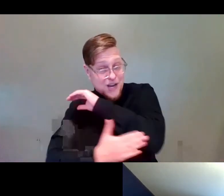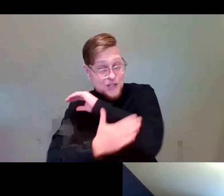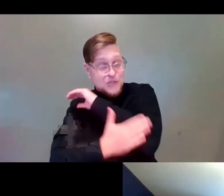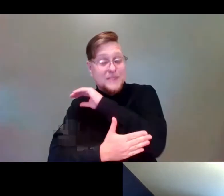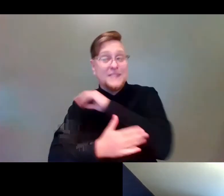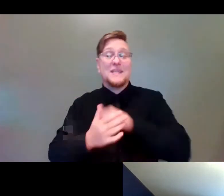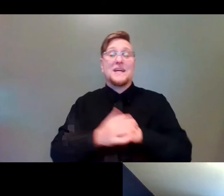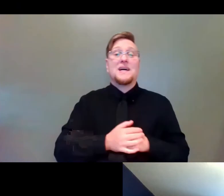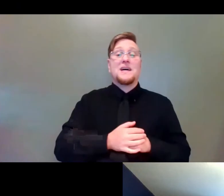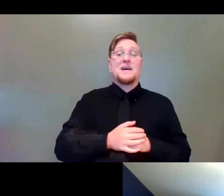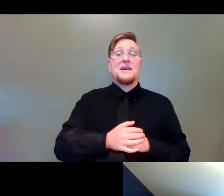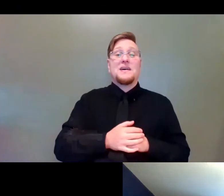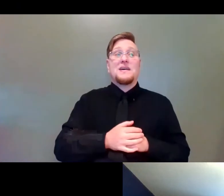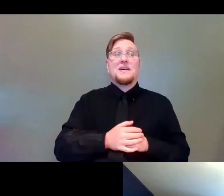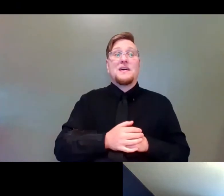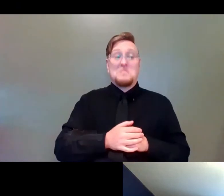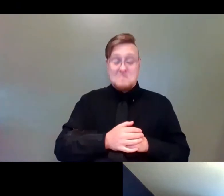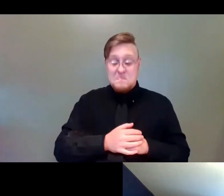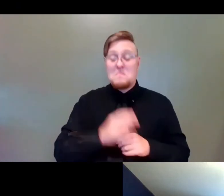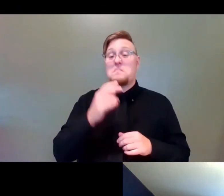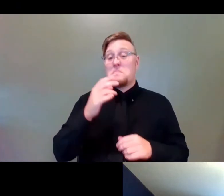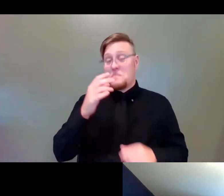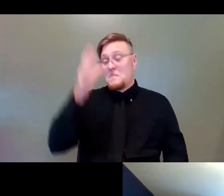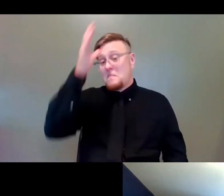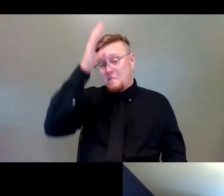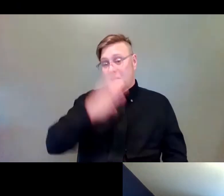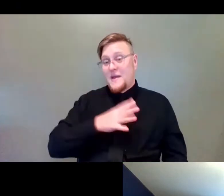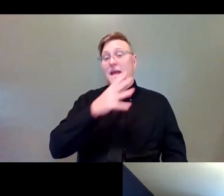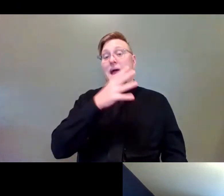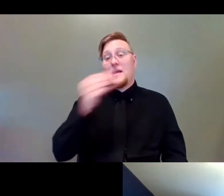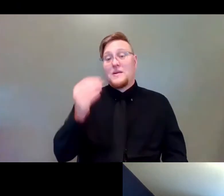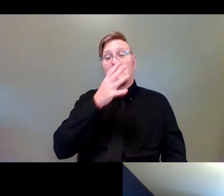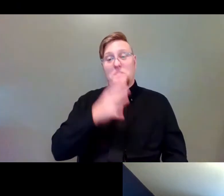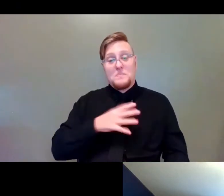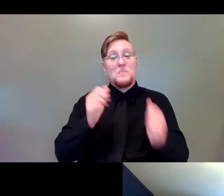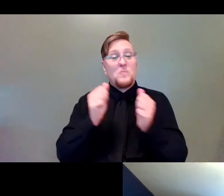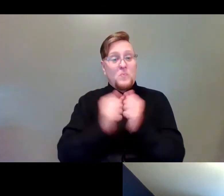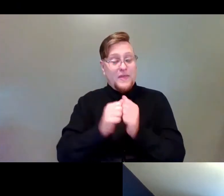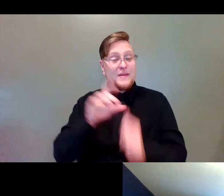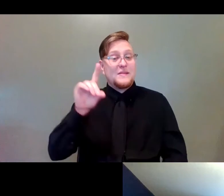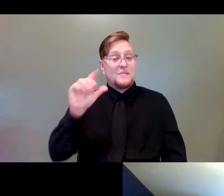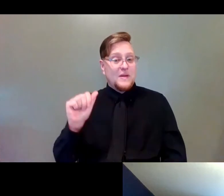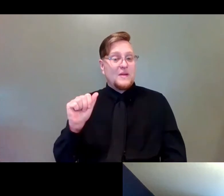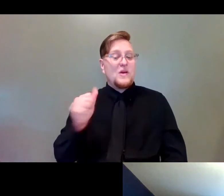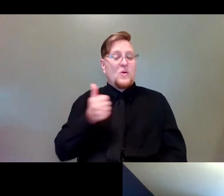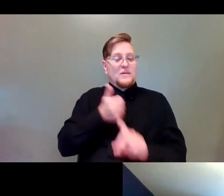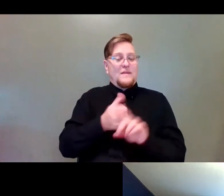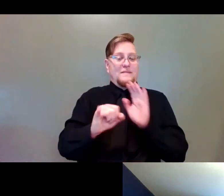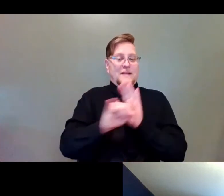11, they are all both men and women with disabilities, or those who self-identify as men